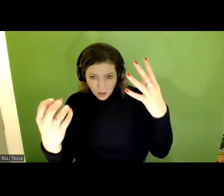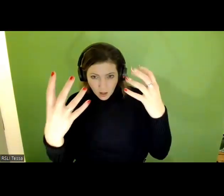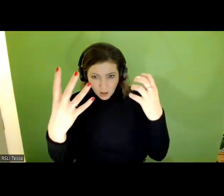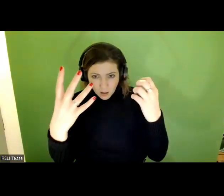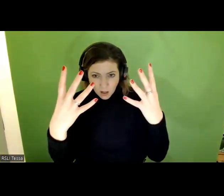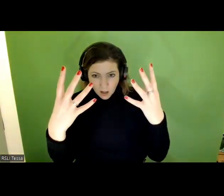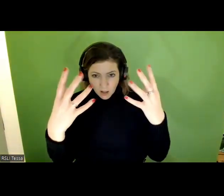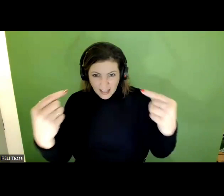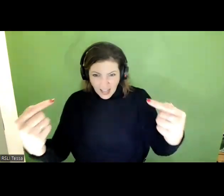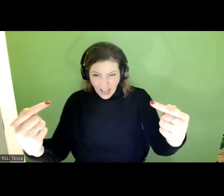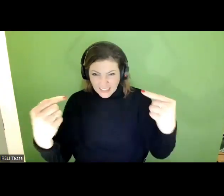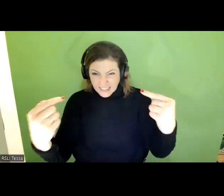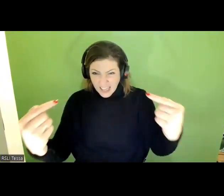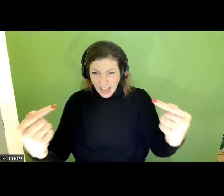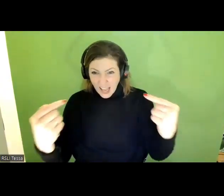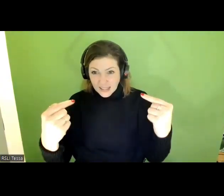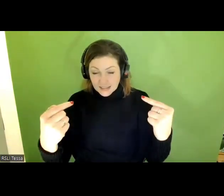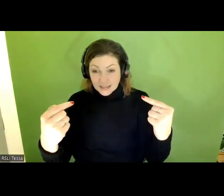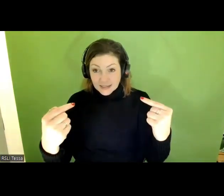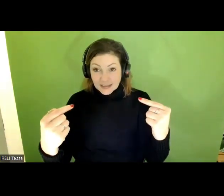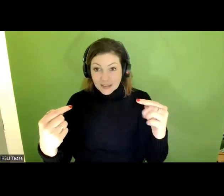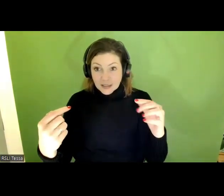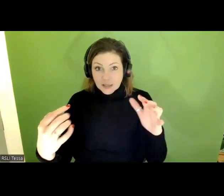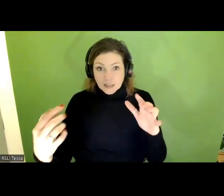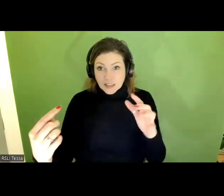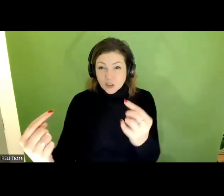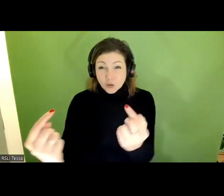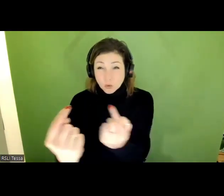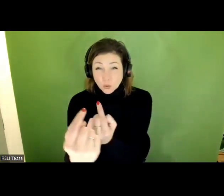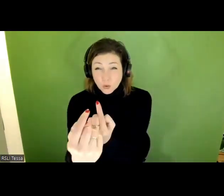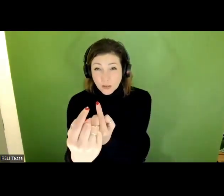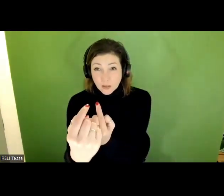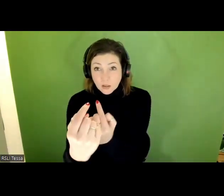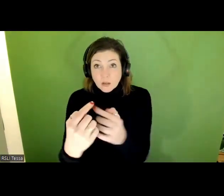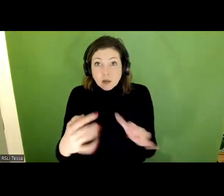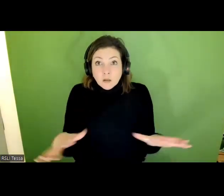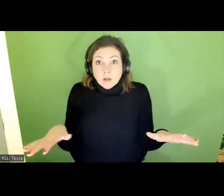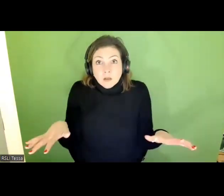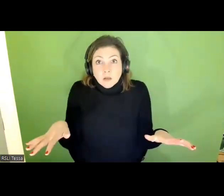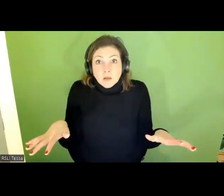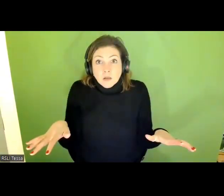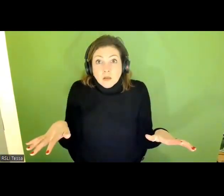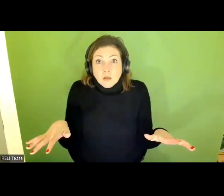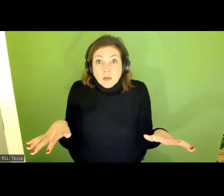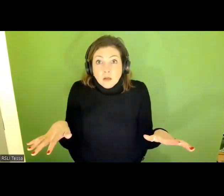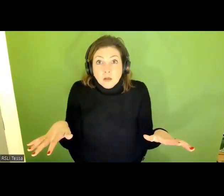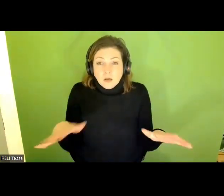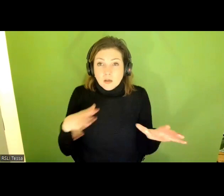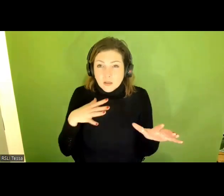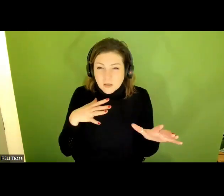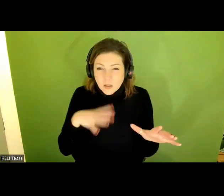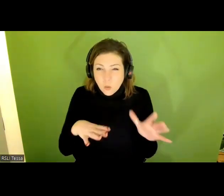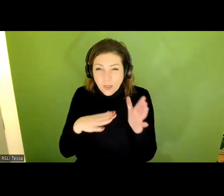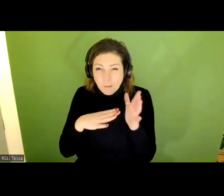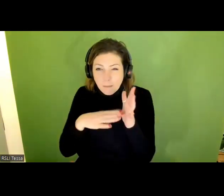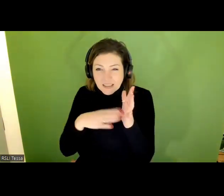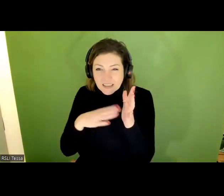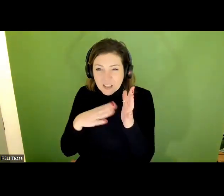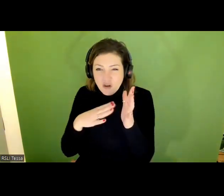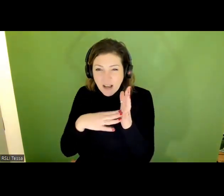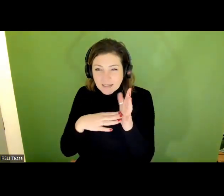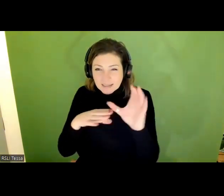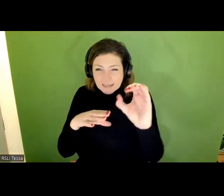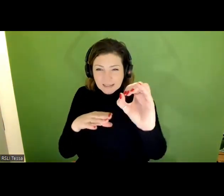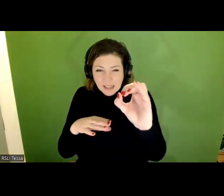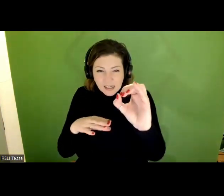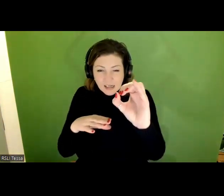they attacked, the point of the arrow of drones heading straight for Saif. They were after the meteorite, and no human body was going to stand in